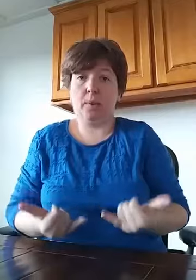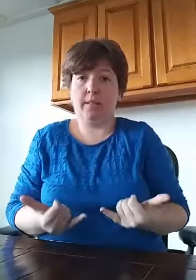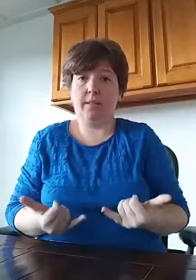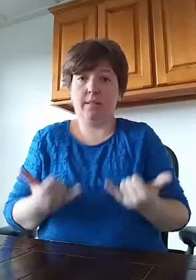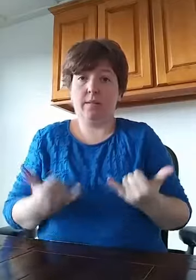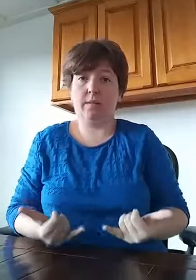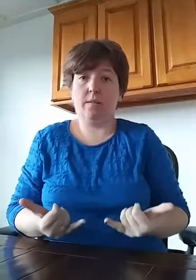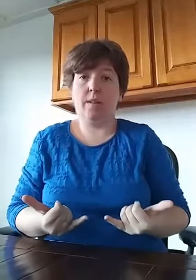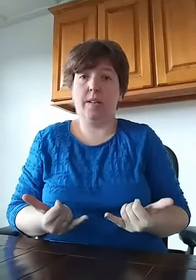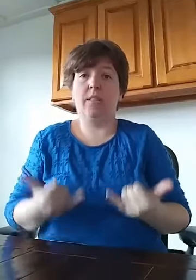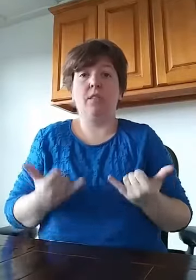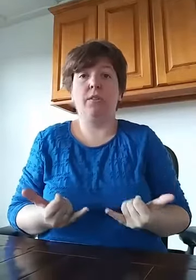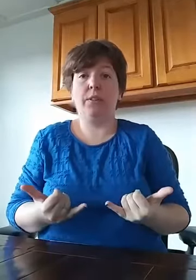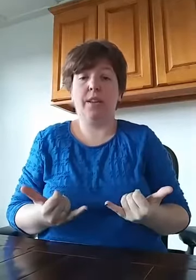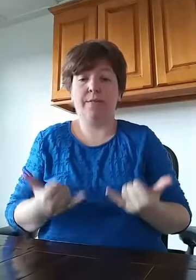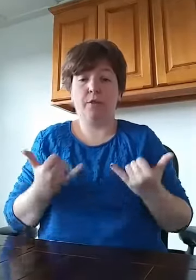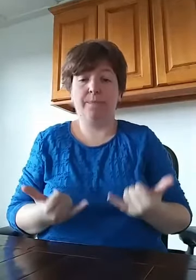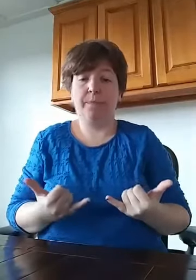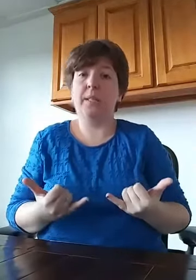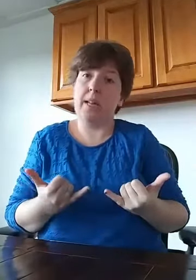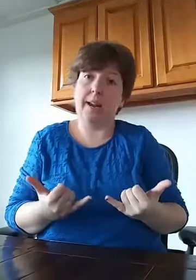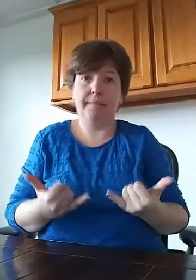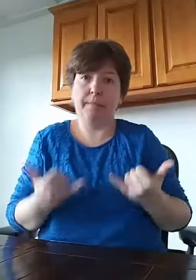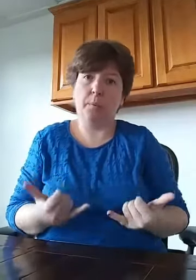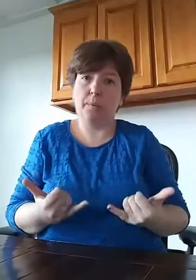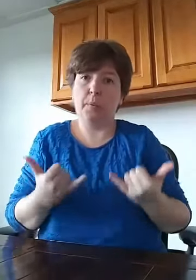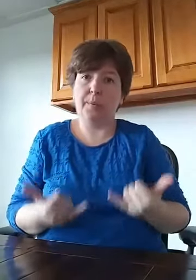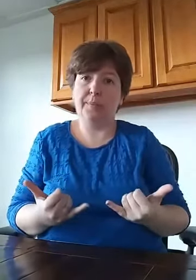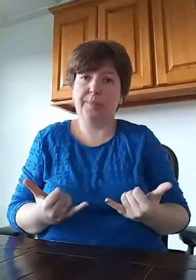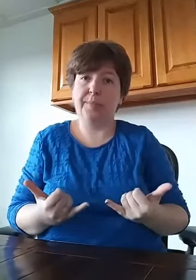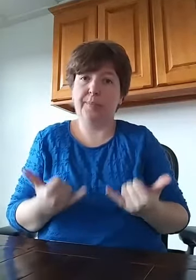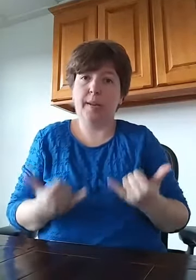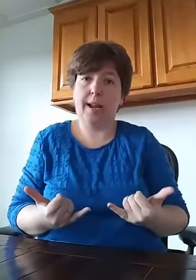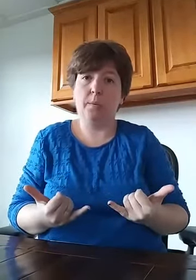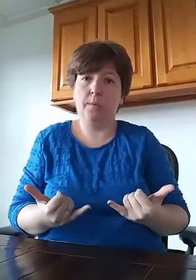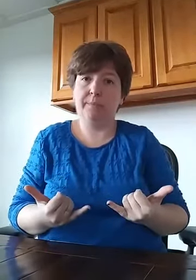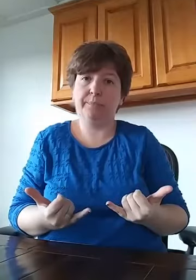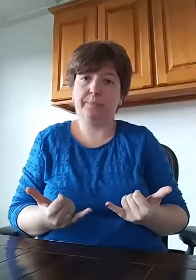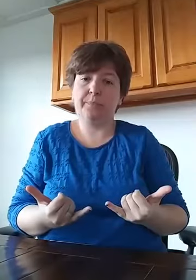present. It's also the sign for today, now,